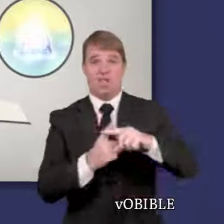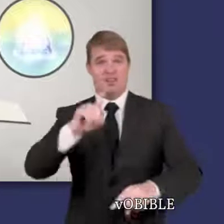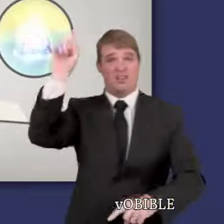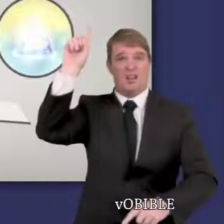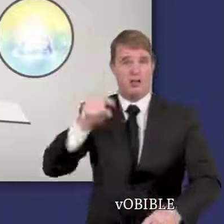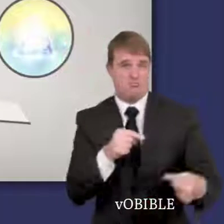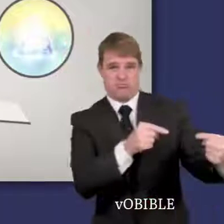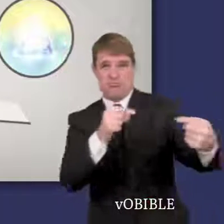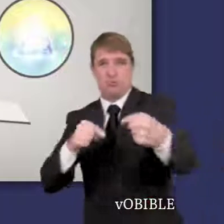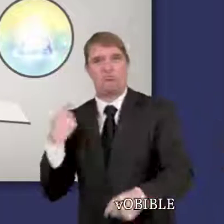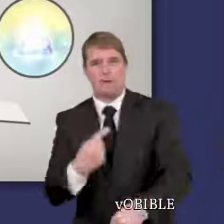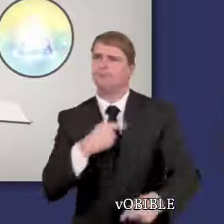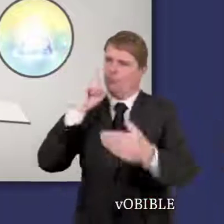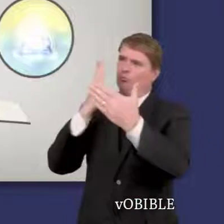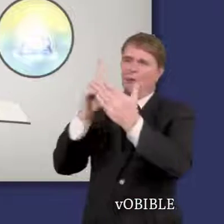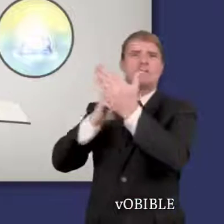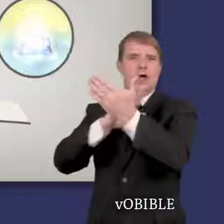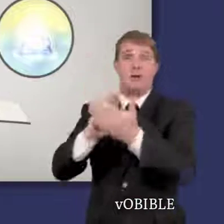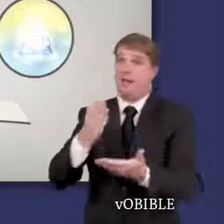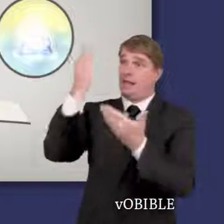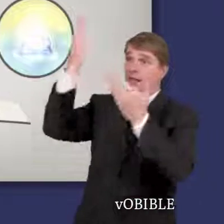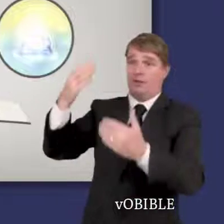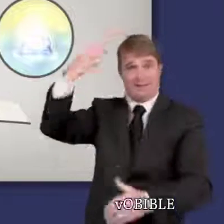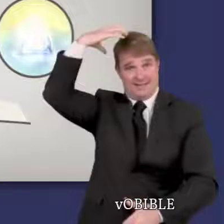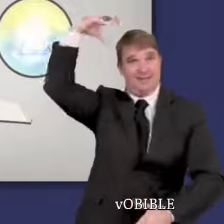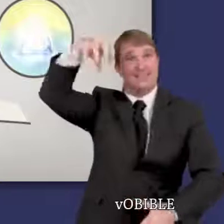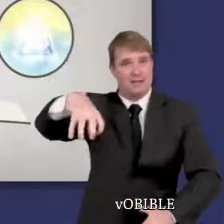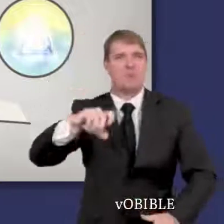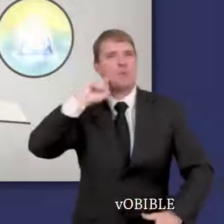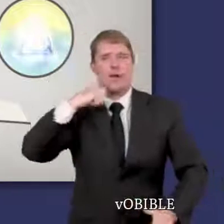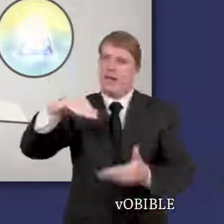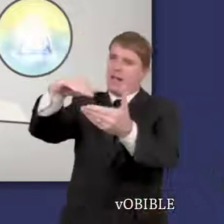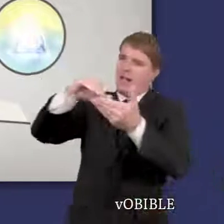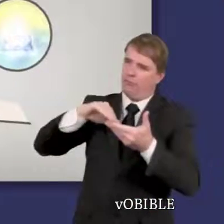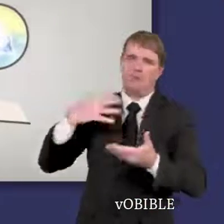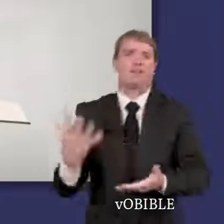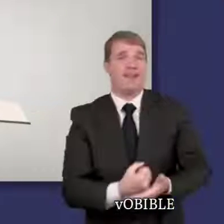great judge, to deliver us from all our enemies by means of His kingdom.